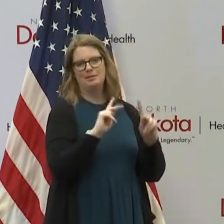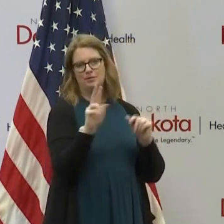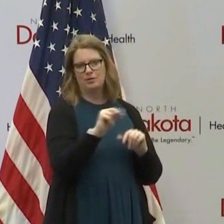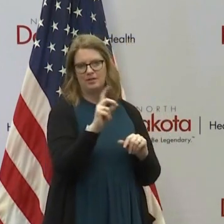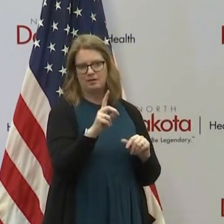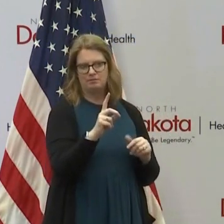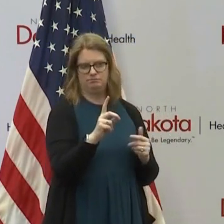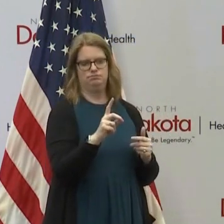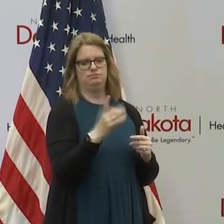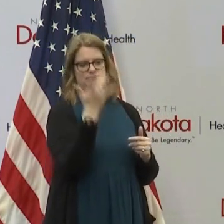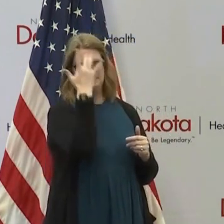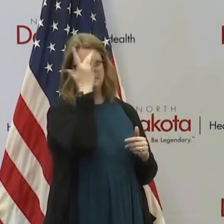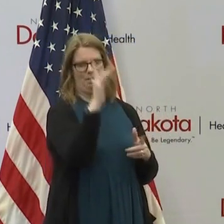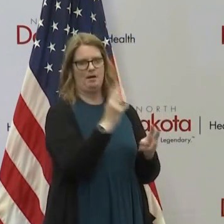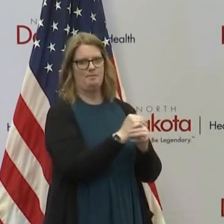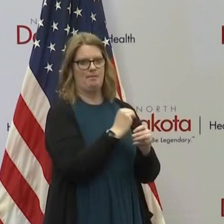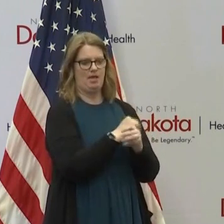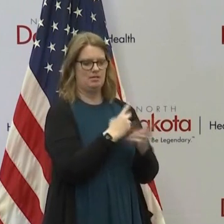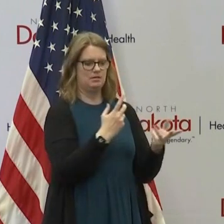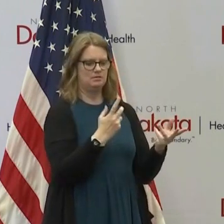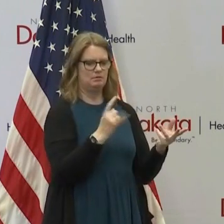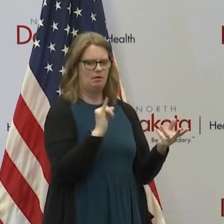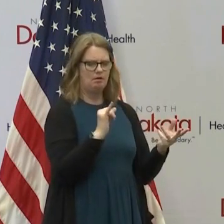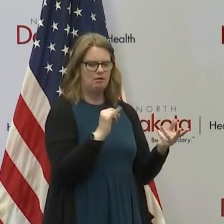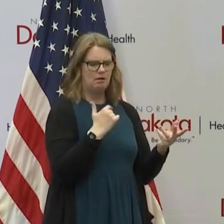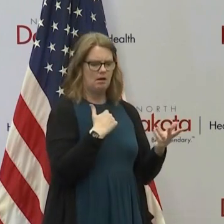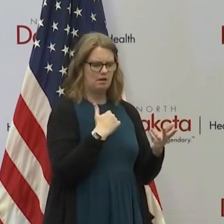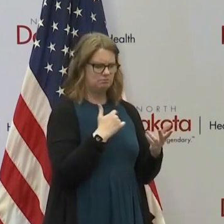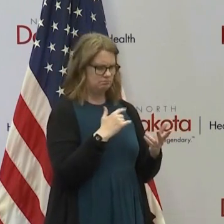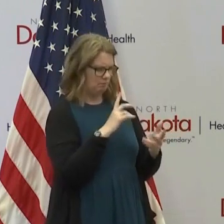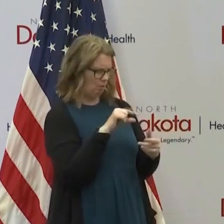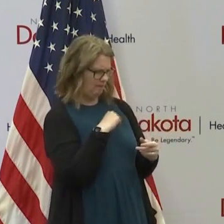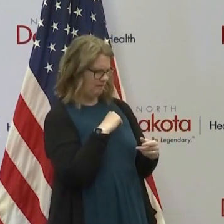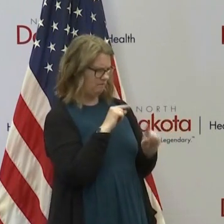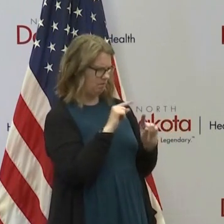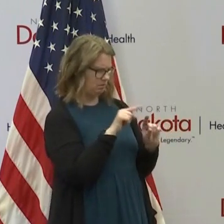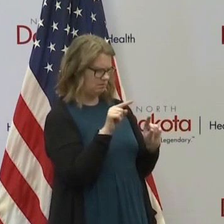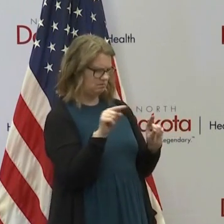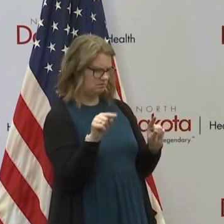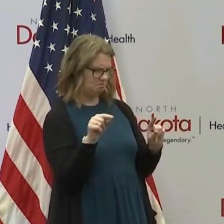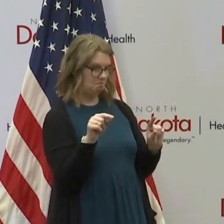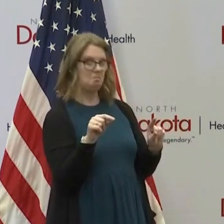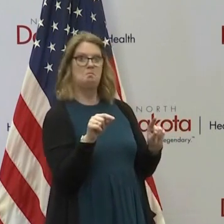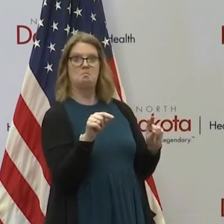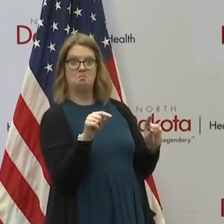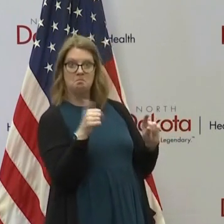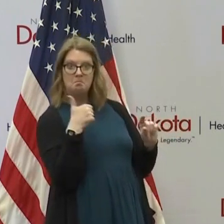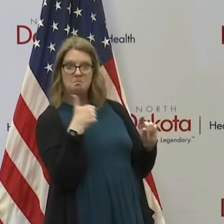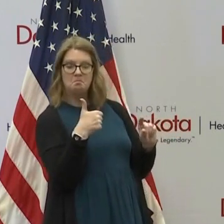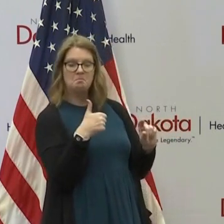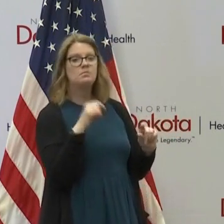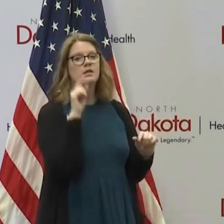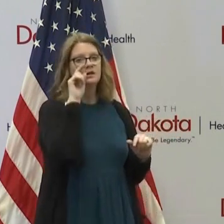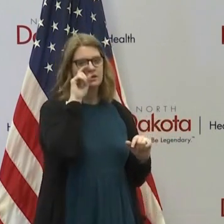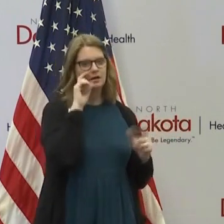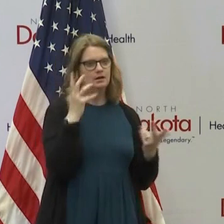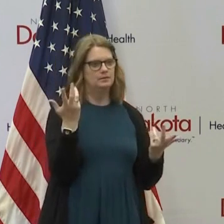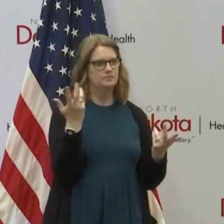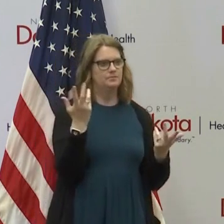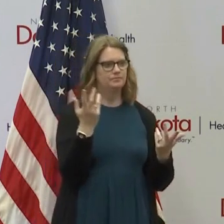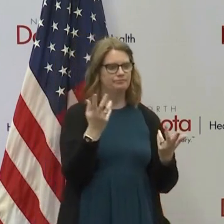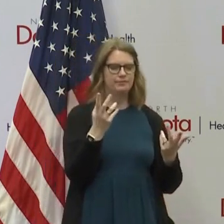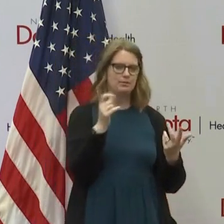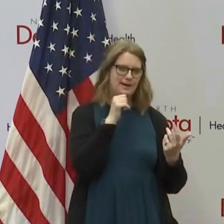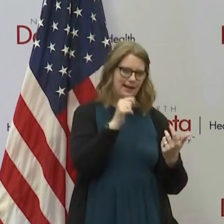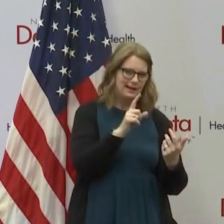math, right? I mean, why wouldn't you apply for a claim? So I think we won't